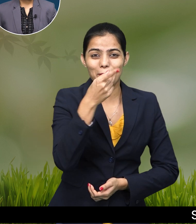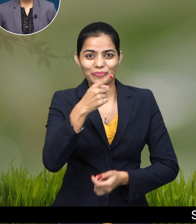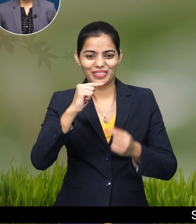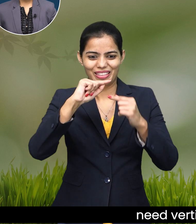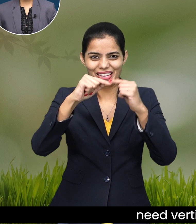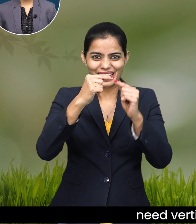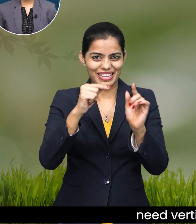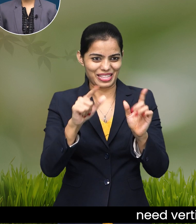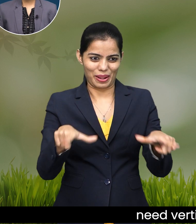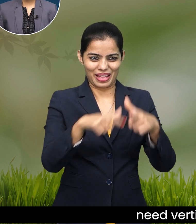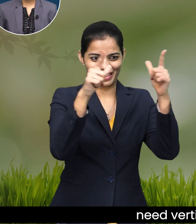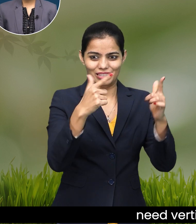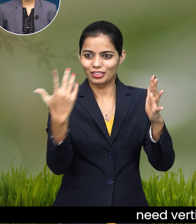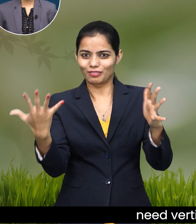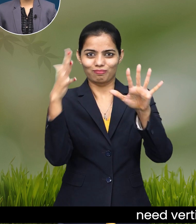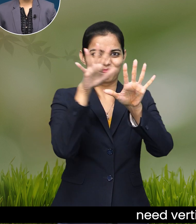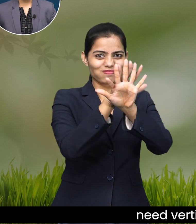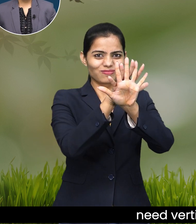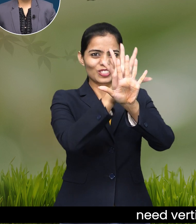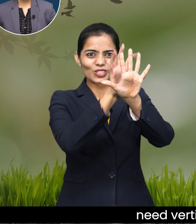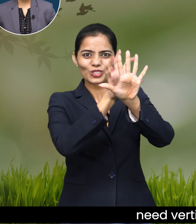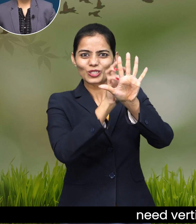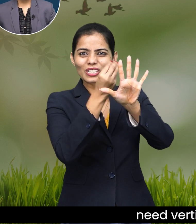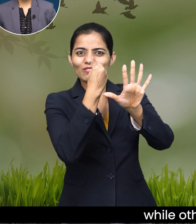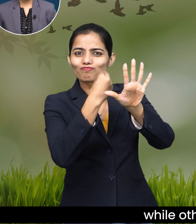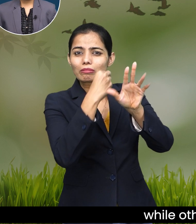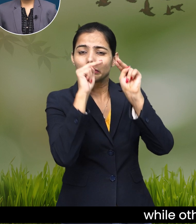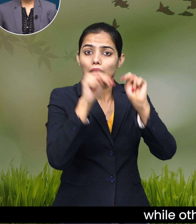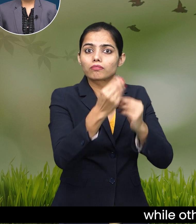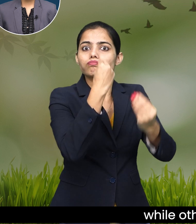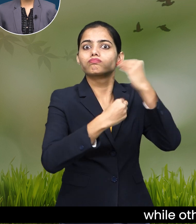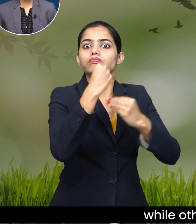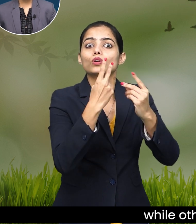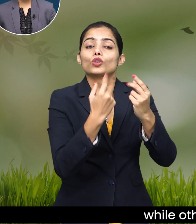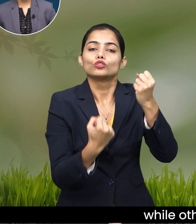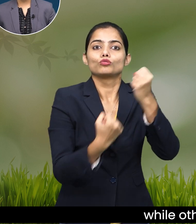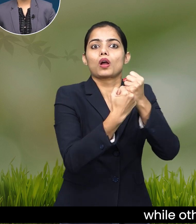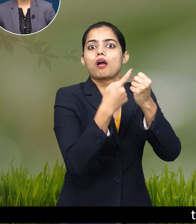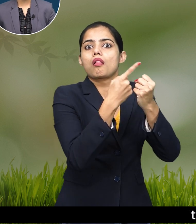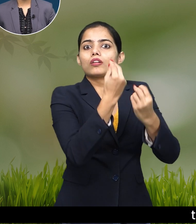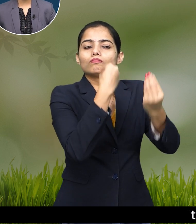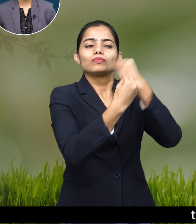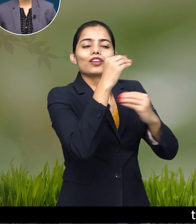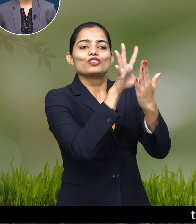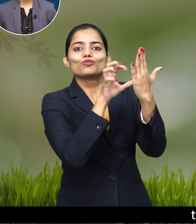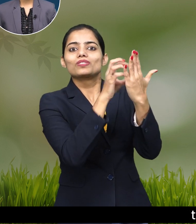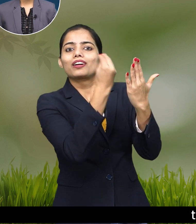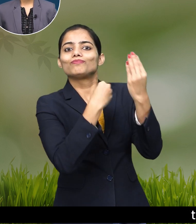Some vines need vertical support to grow, while others spread across the